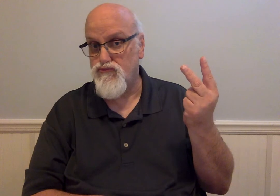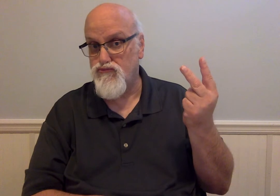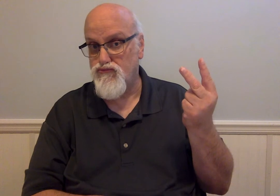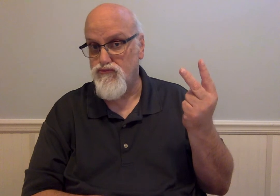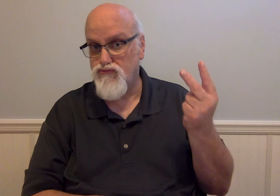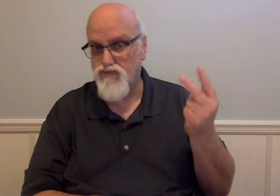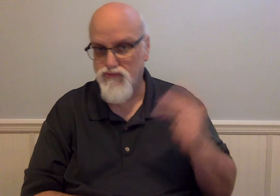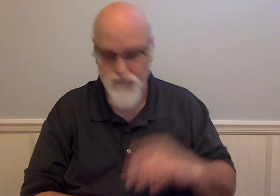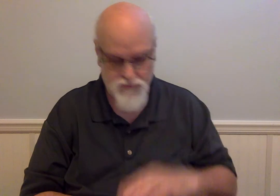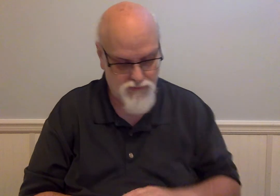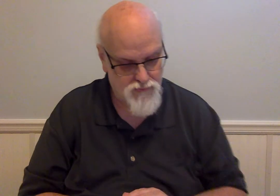Second.